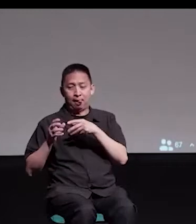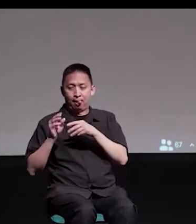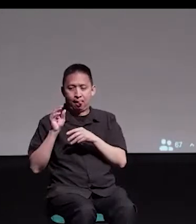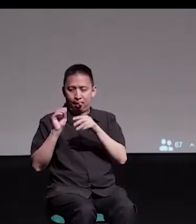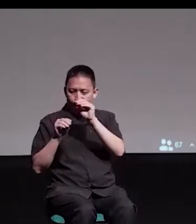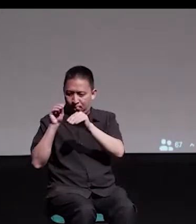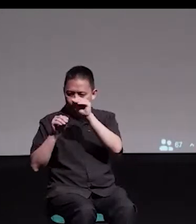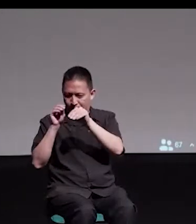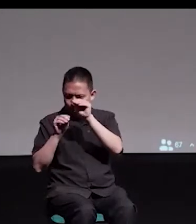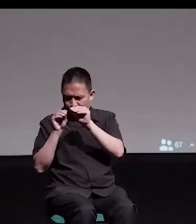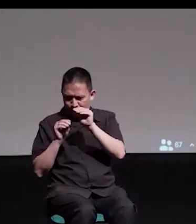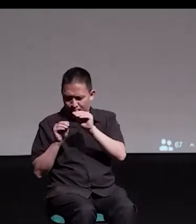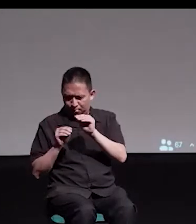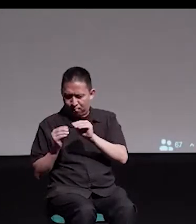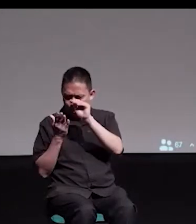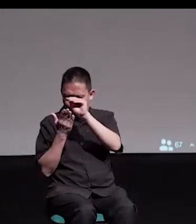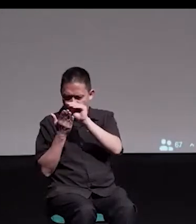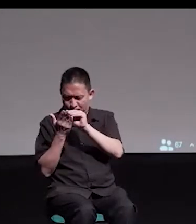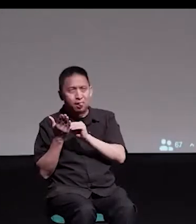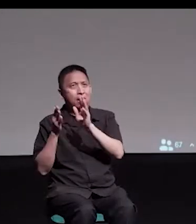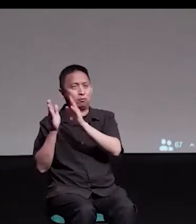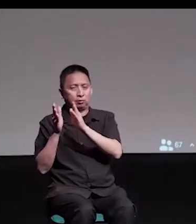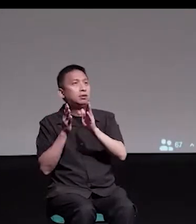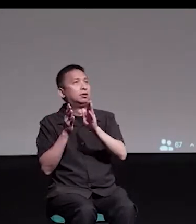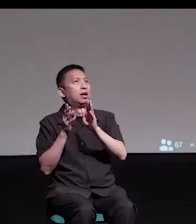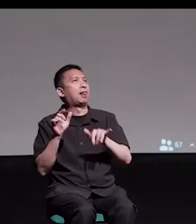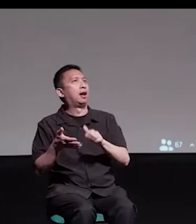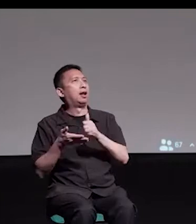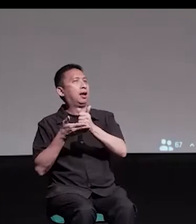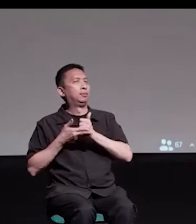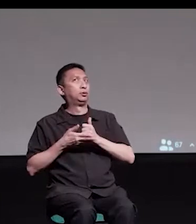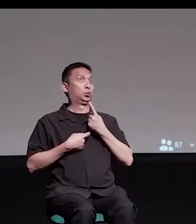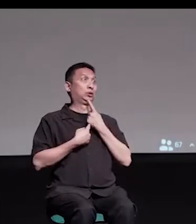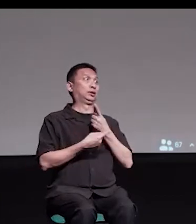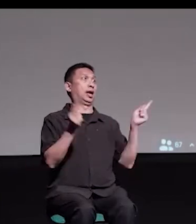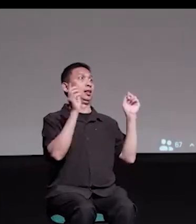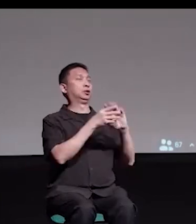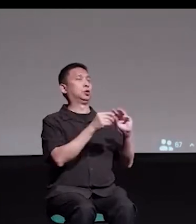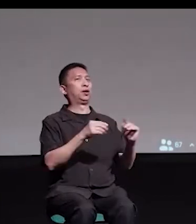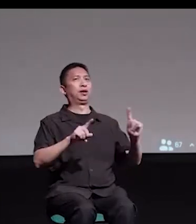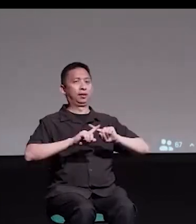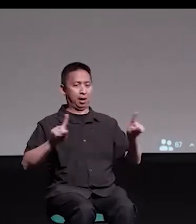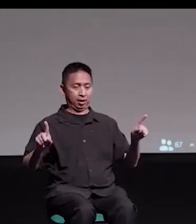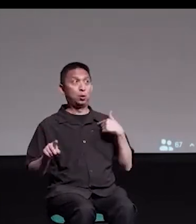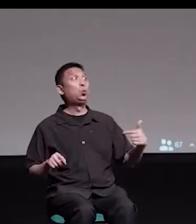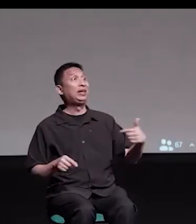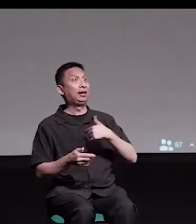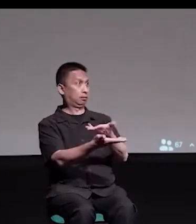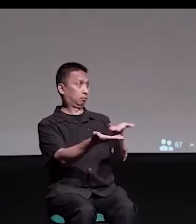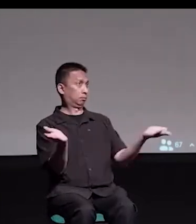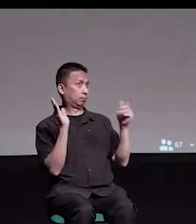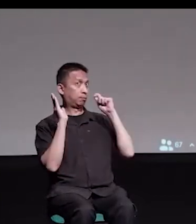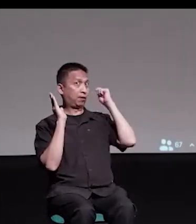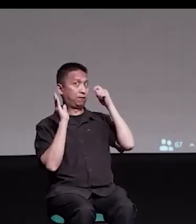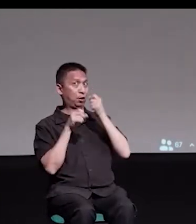what we're creating. They are the way that we help to tell the story, but we are the people who are frequently the